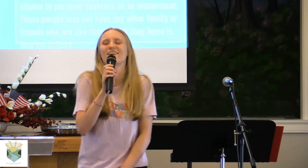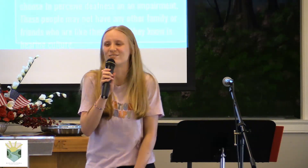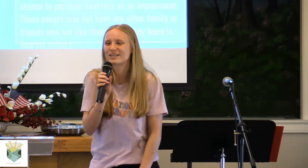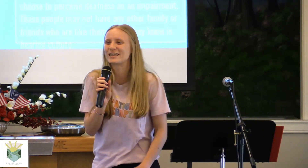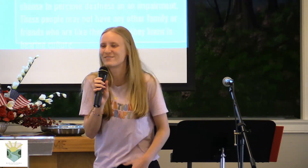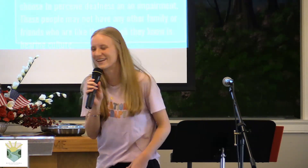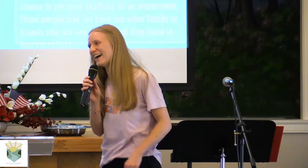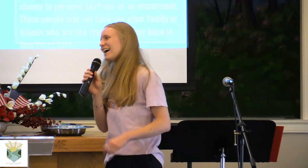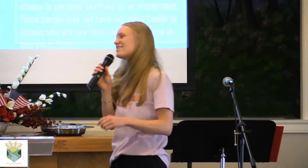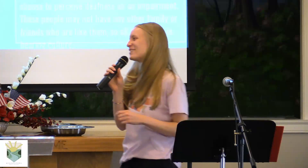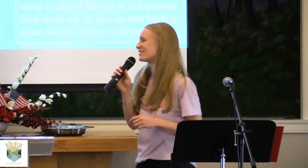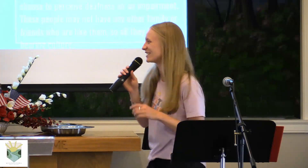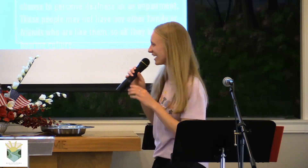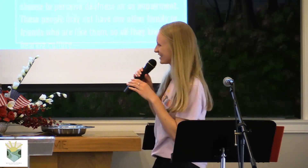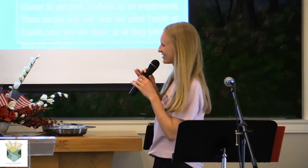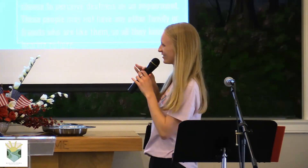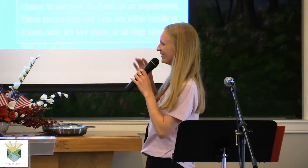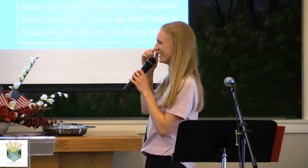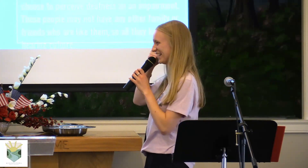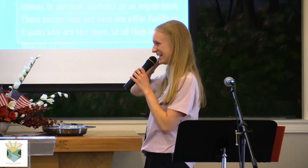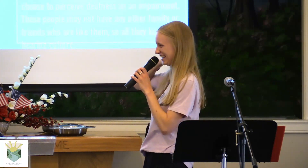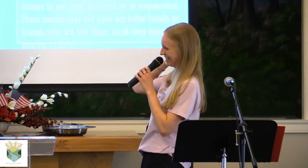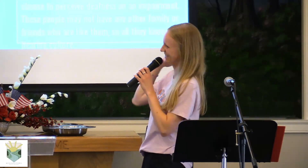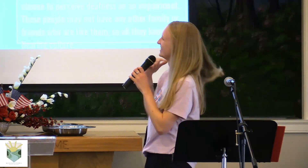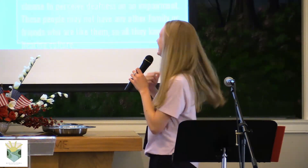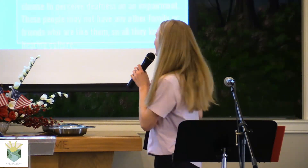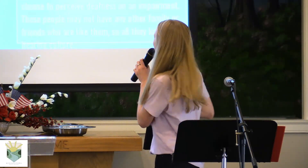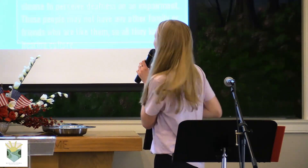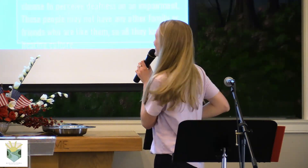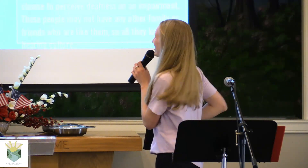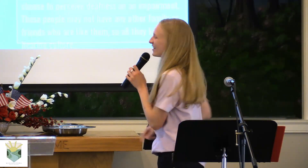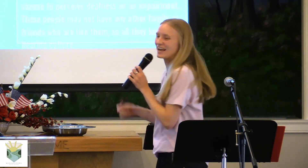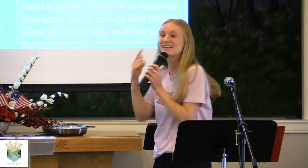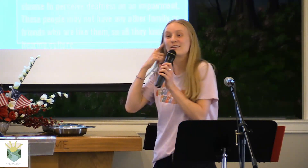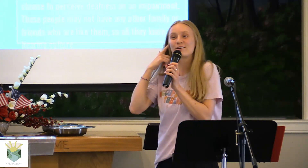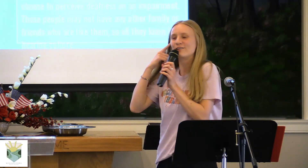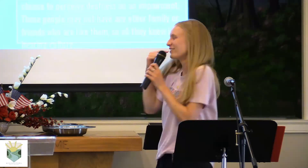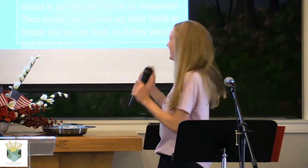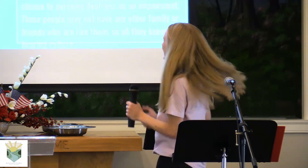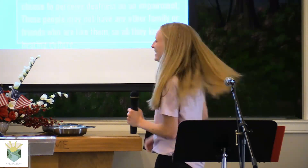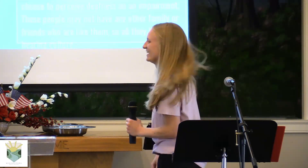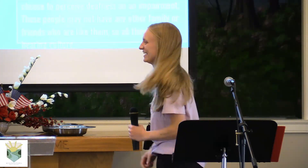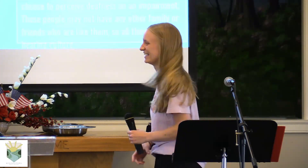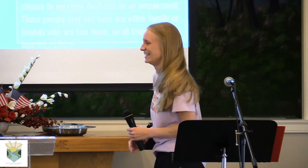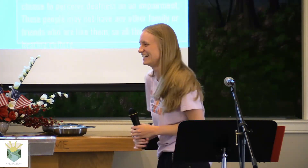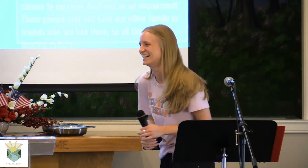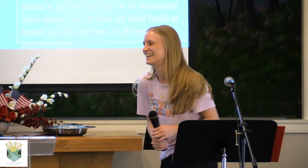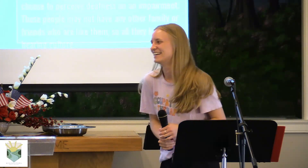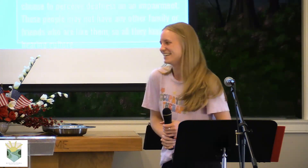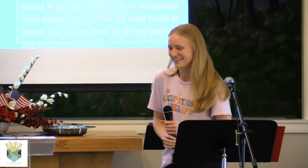thought you said even. Amen. Yeah, true. So Okay. true. I didn't hear you. Does anybody have any